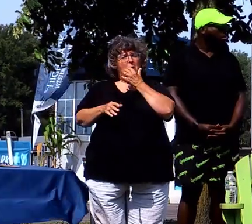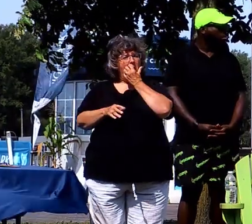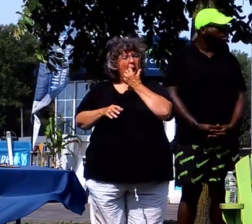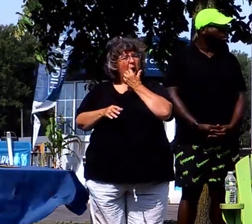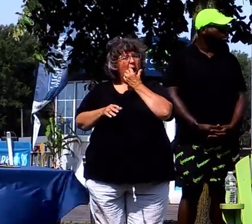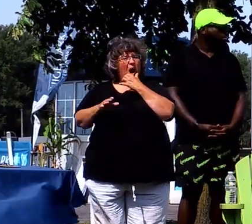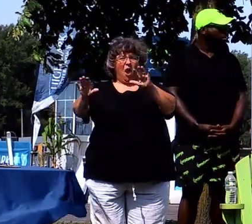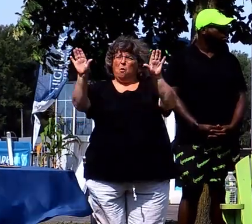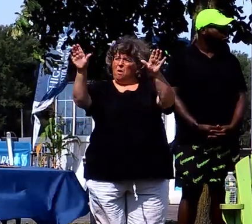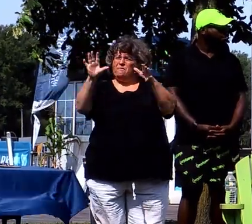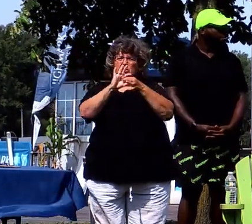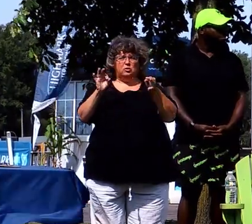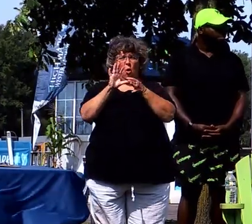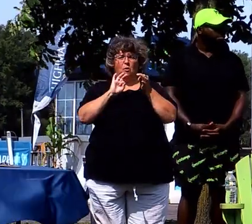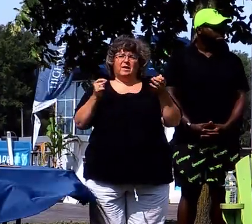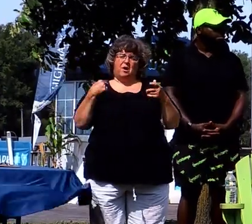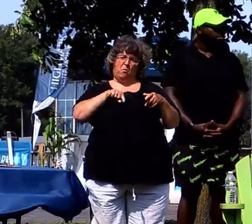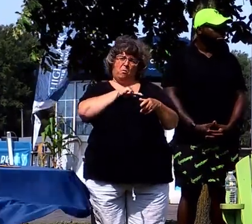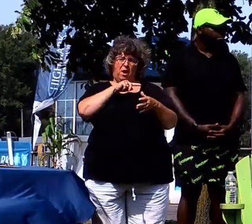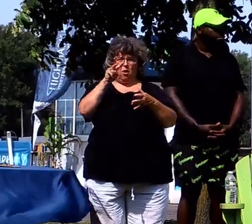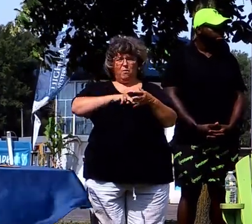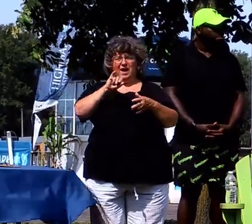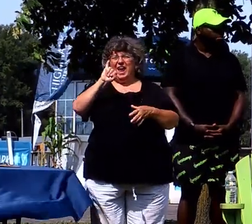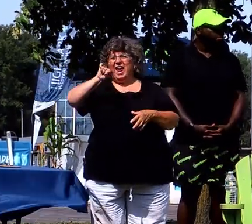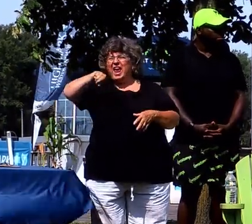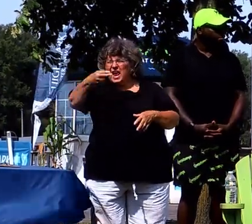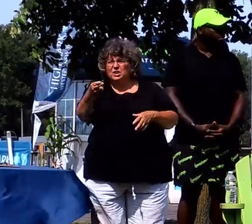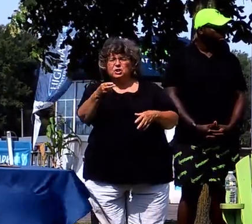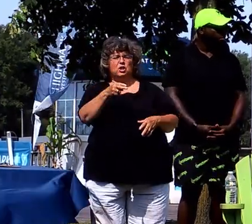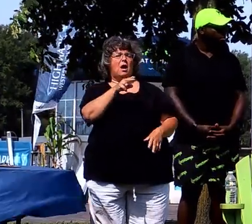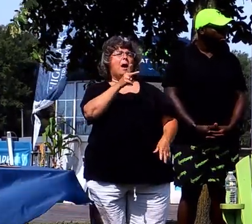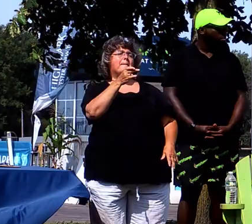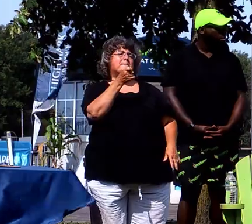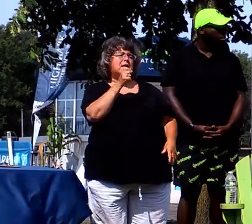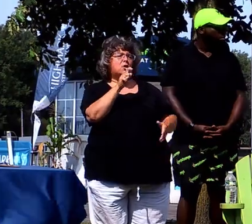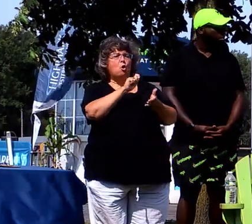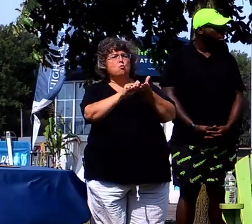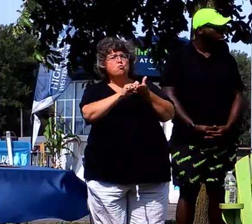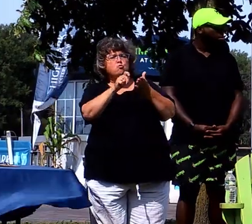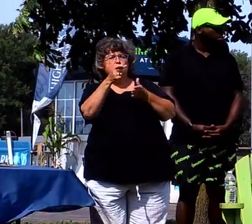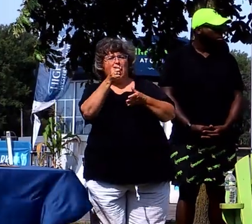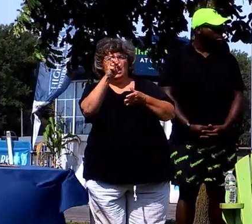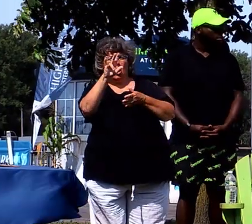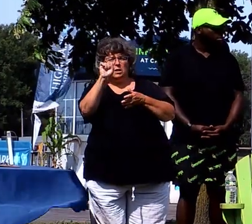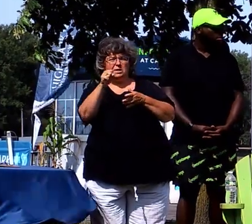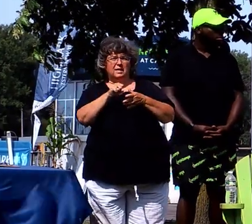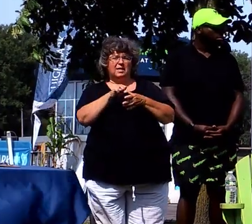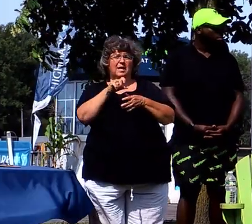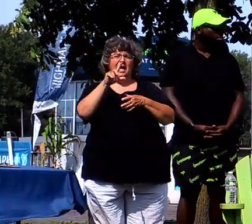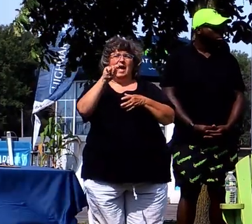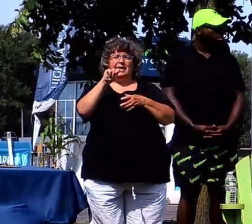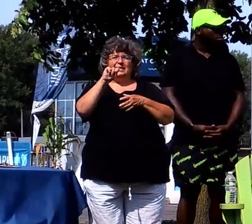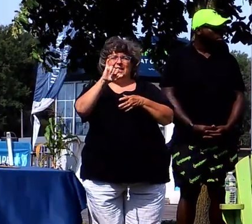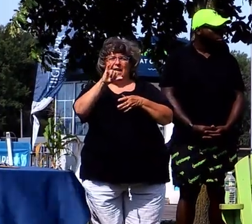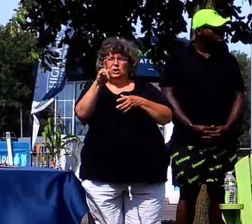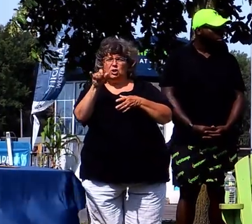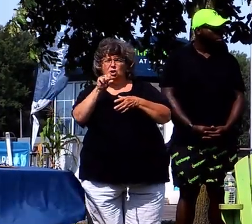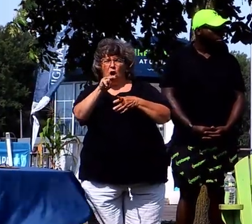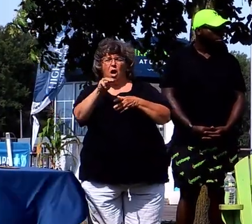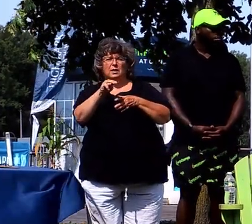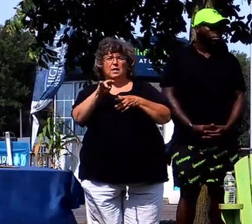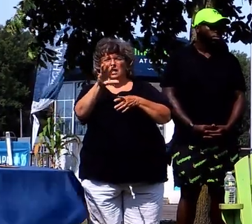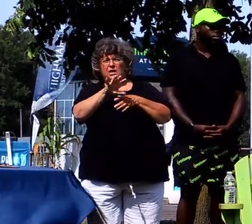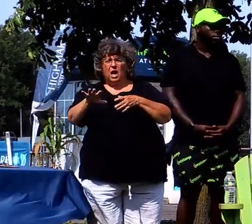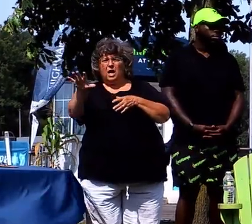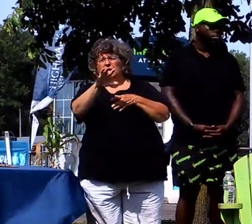super awesome story. We are going to read Ish by Peter Reynolds, and I have my friend Mr. Tyshawn Tyson here. He is a